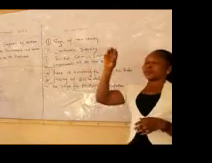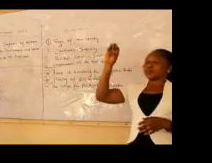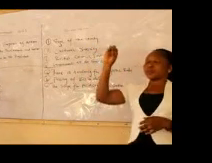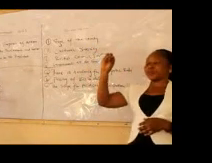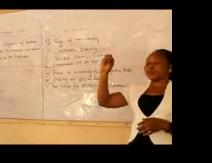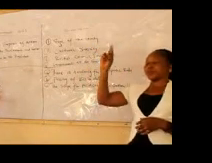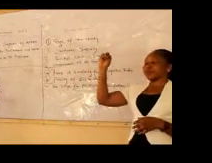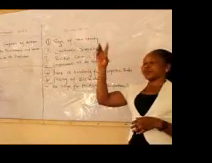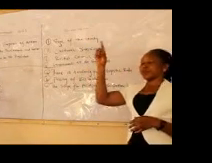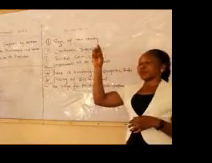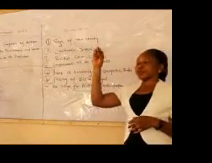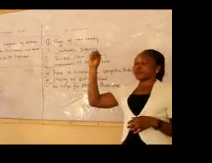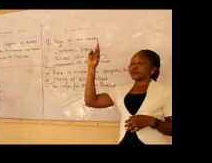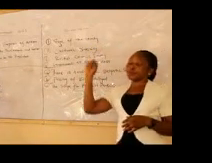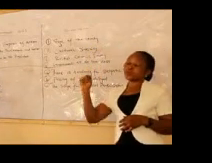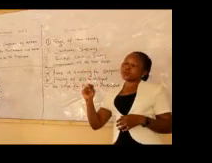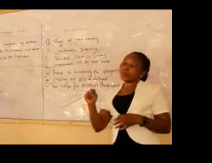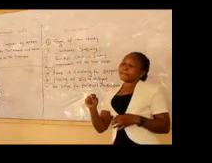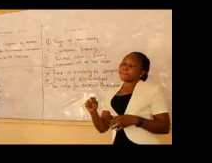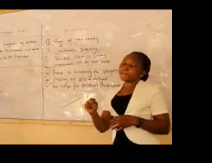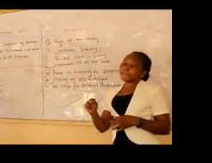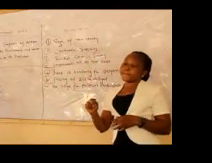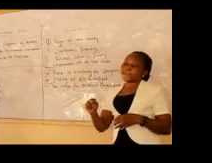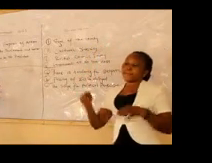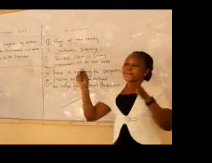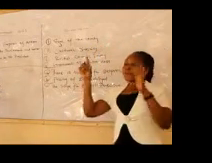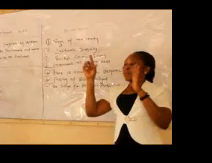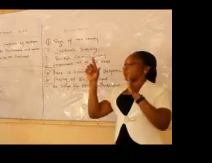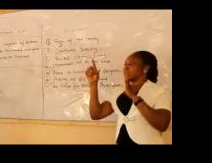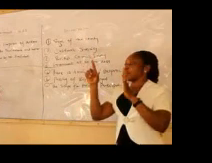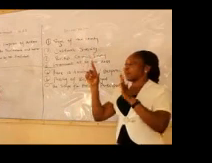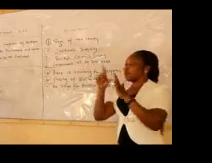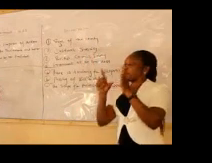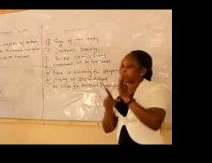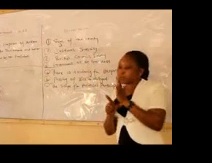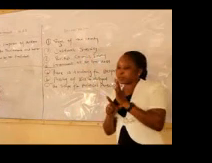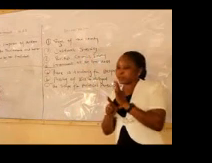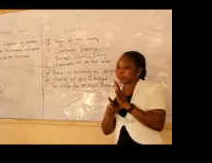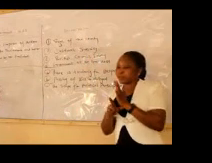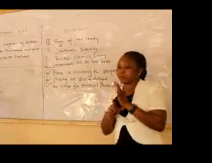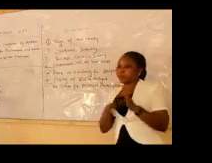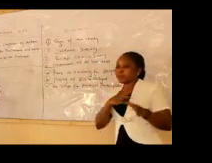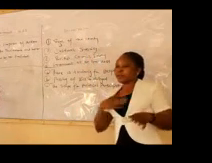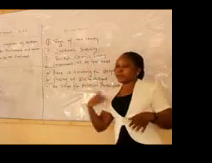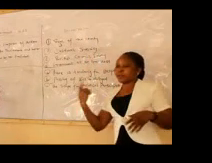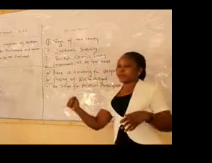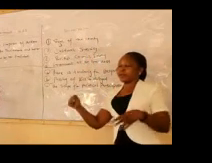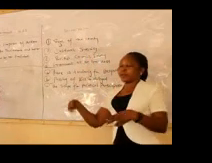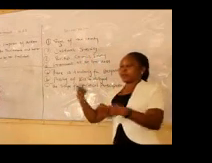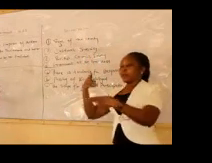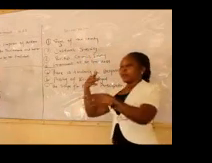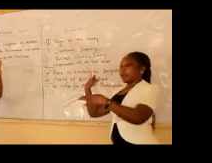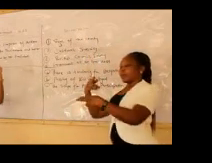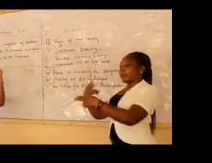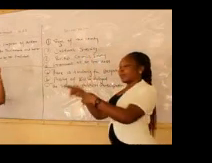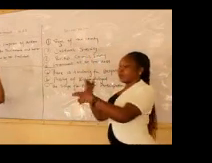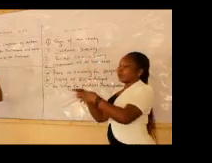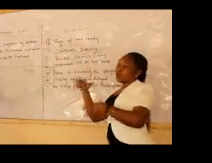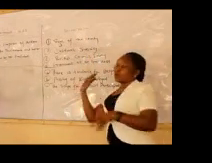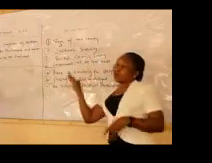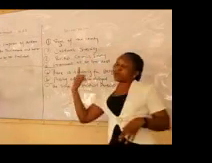that Nigeria should adopt a federal system of government. And then the division of the country into 3 provinces in